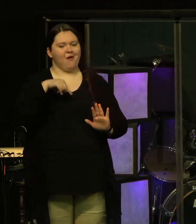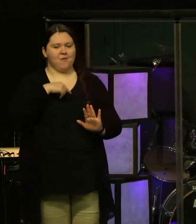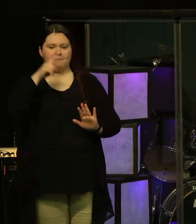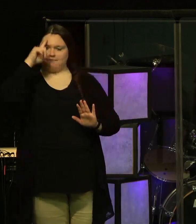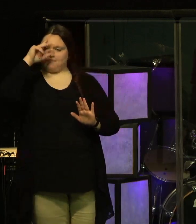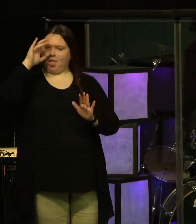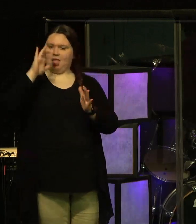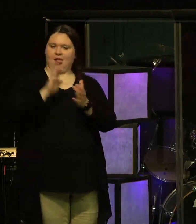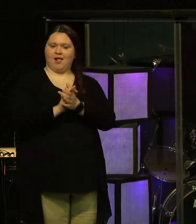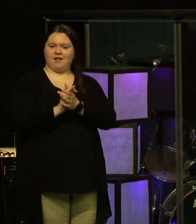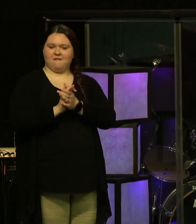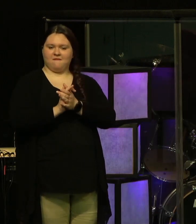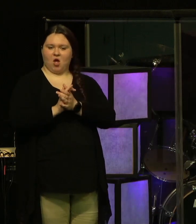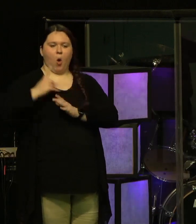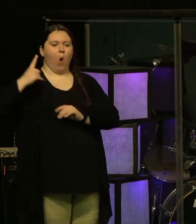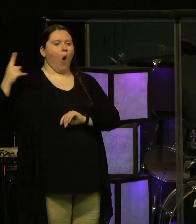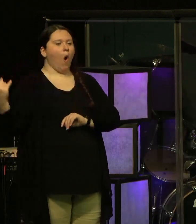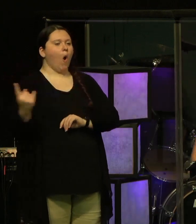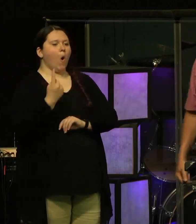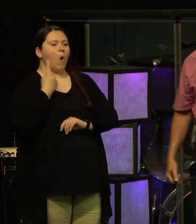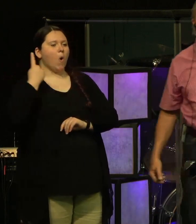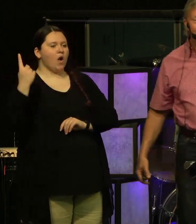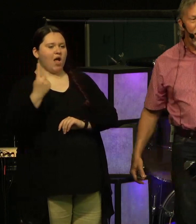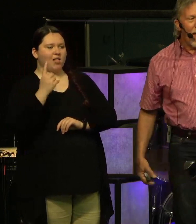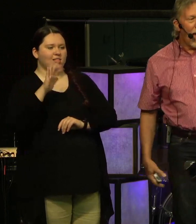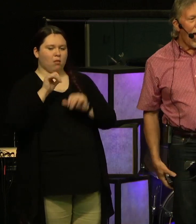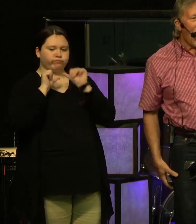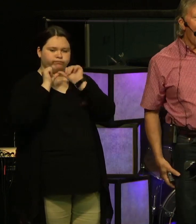believing all the time.